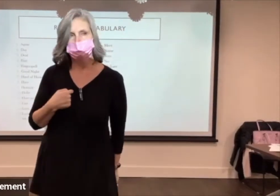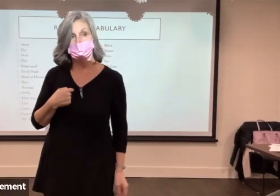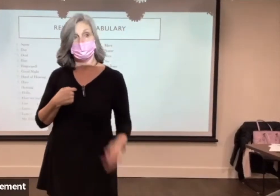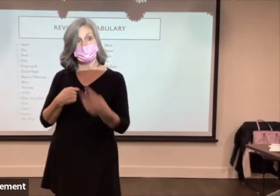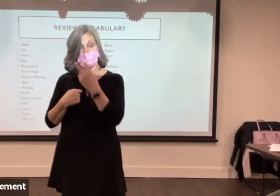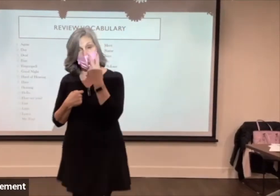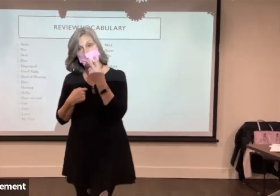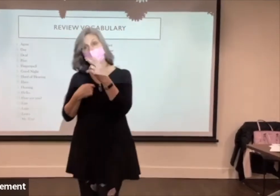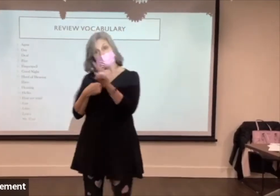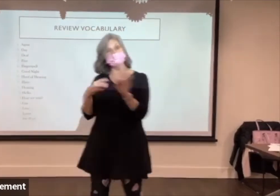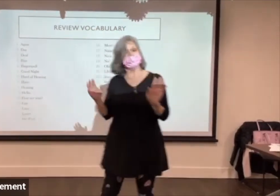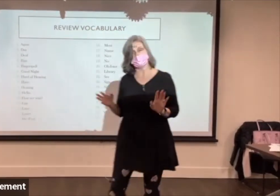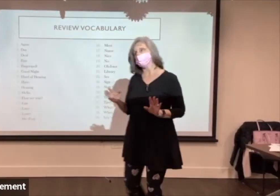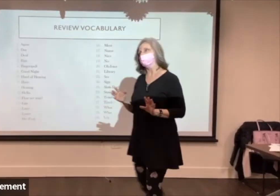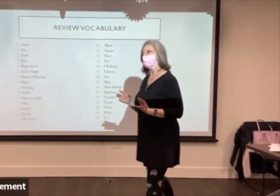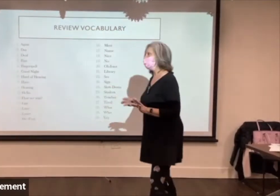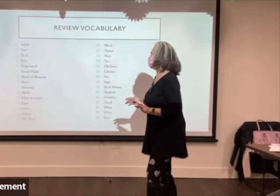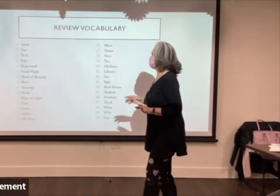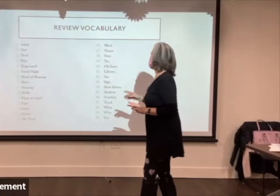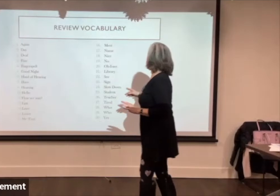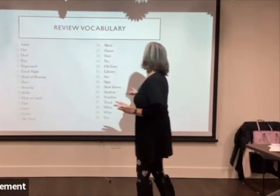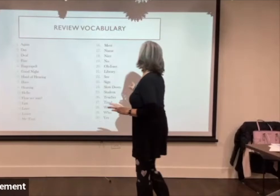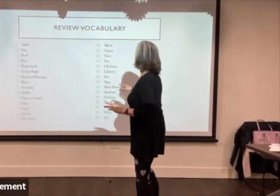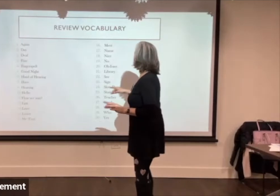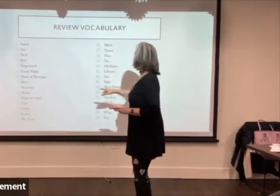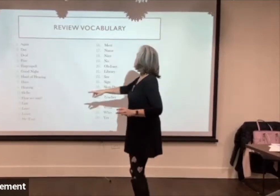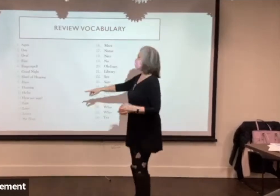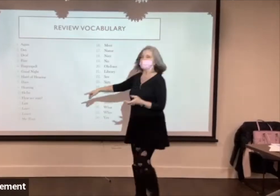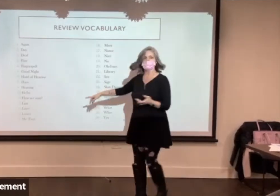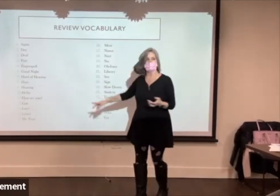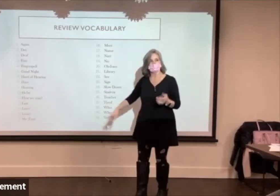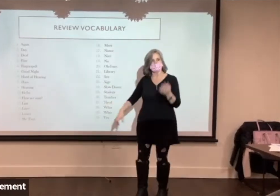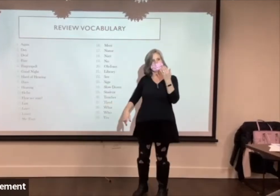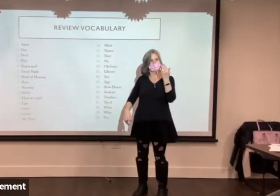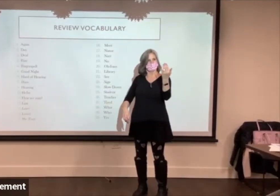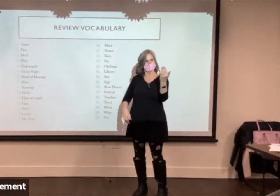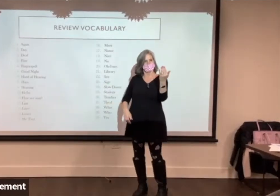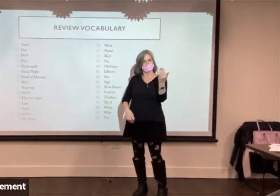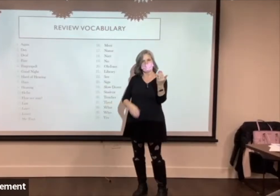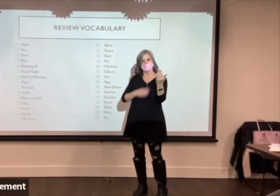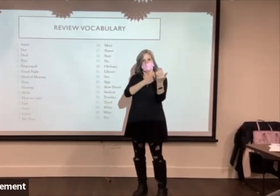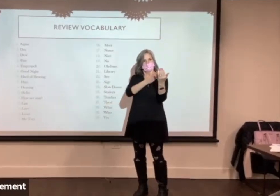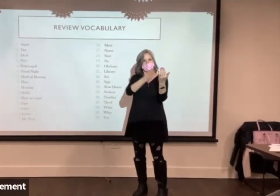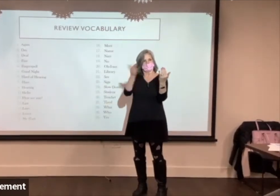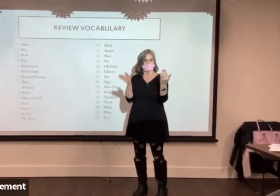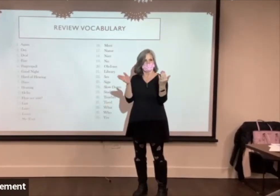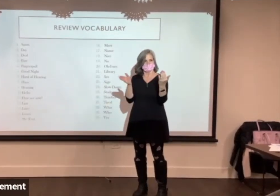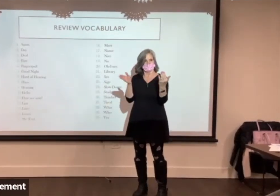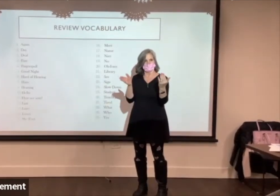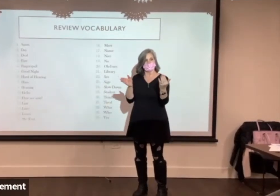So eye gaze is very important in American Sign Language. That's what it's called when you're looking one way and talking about something else. So